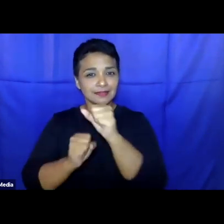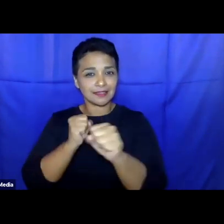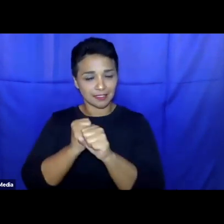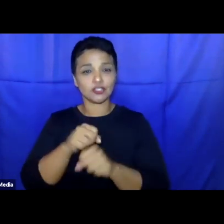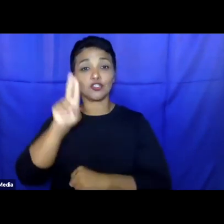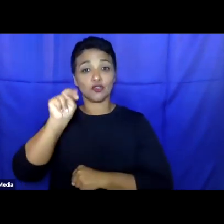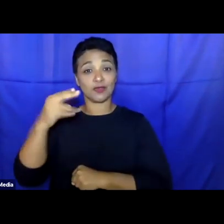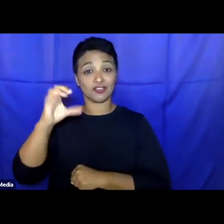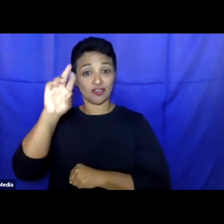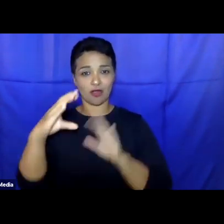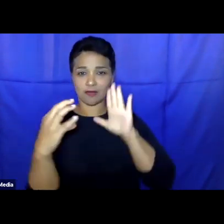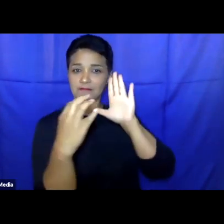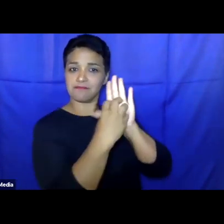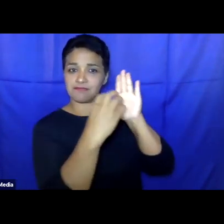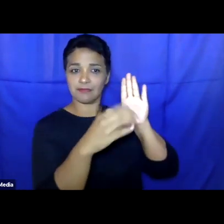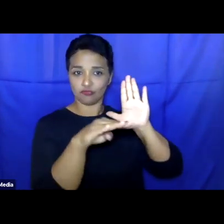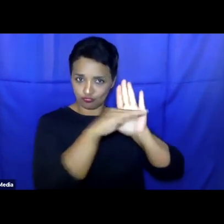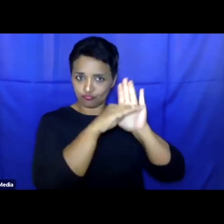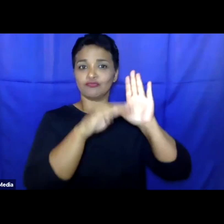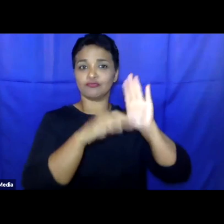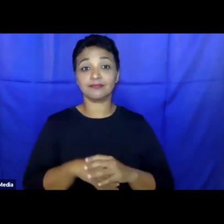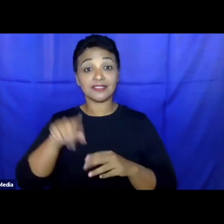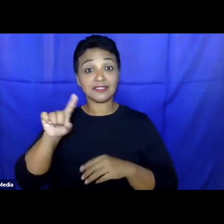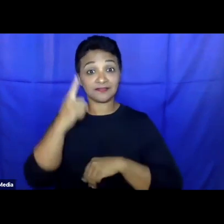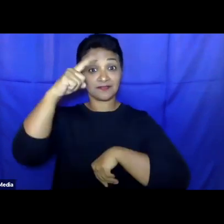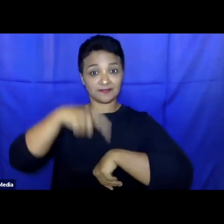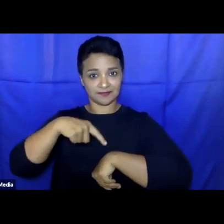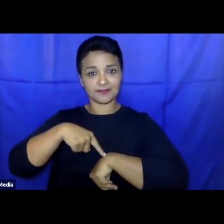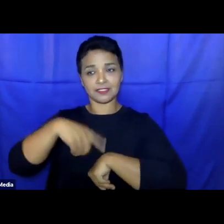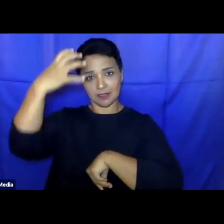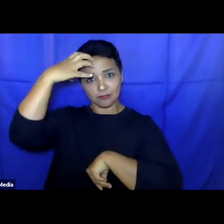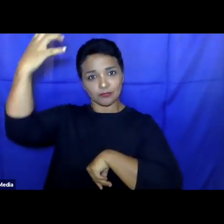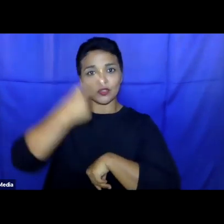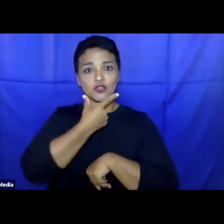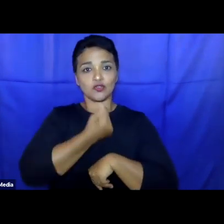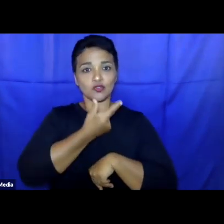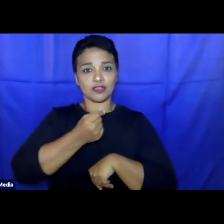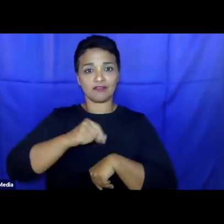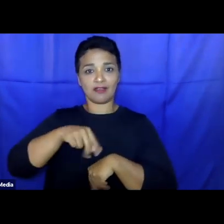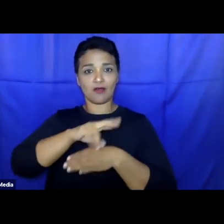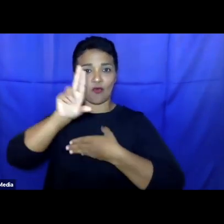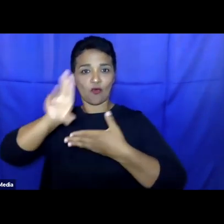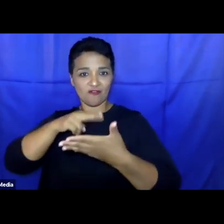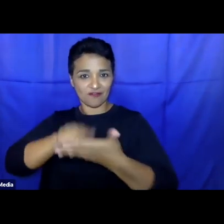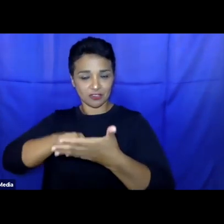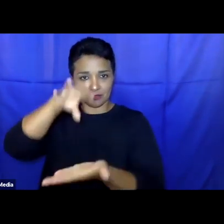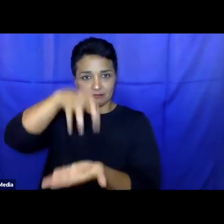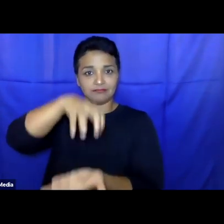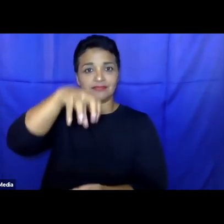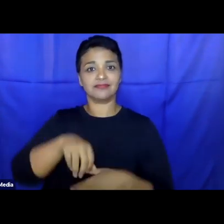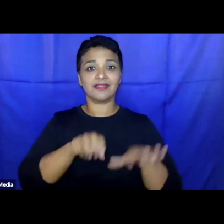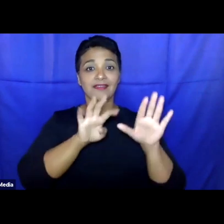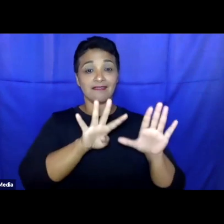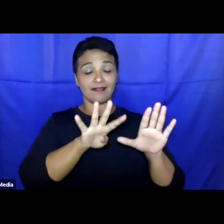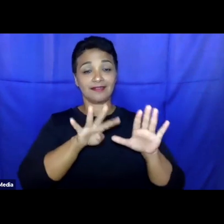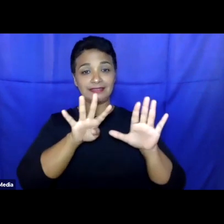was also 70 years ago that the first states ratified the 4 Geneva Conventions of 1949. These are not the first